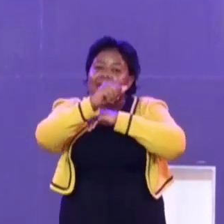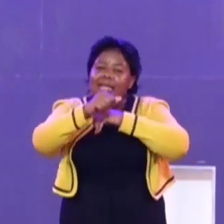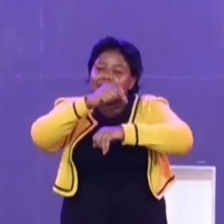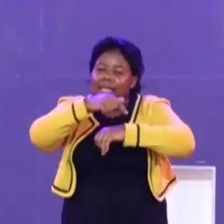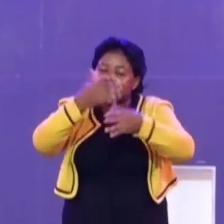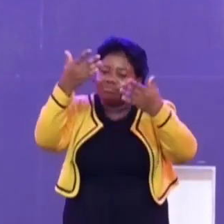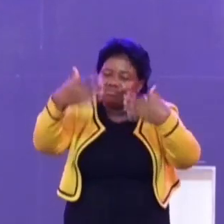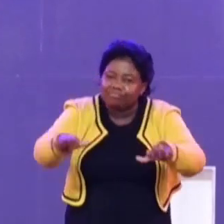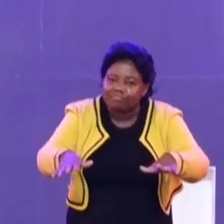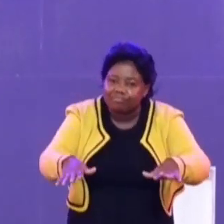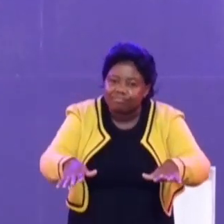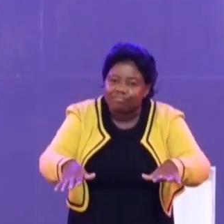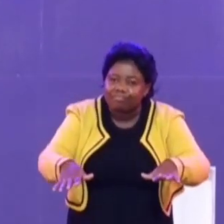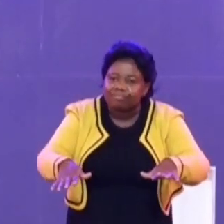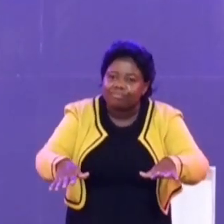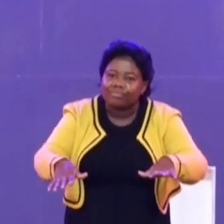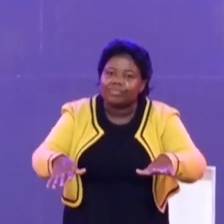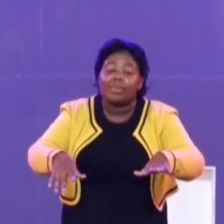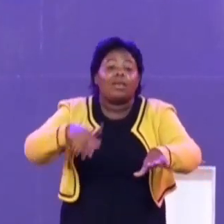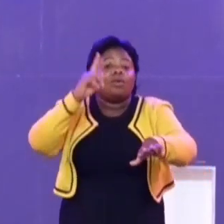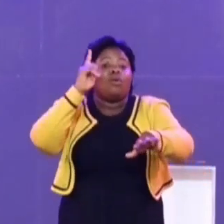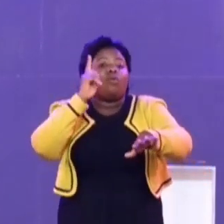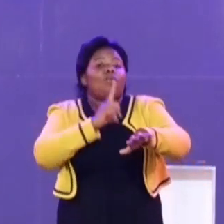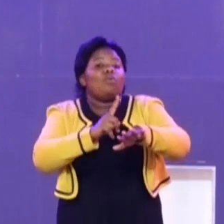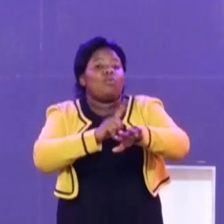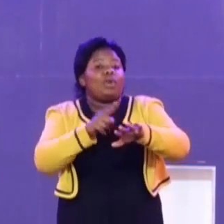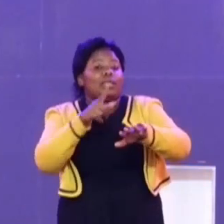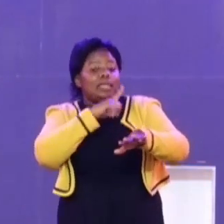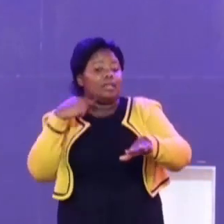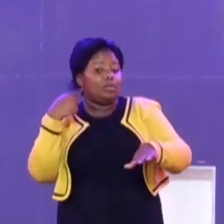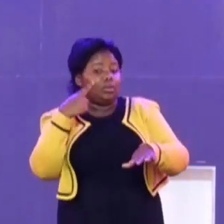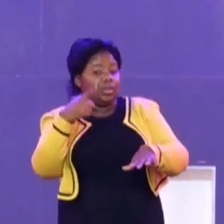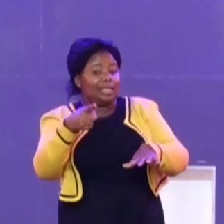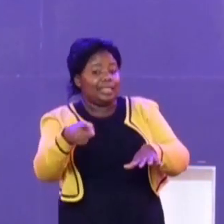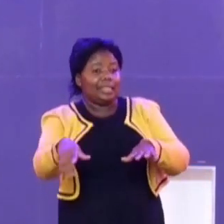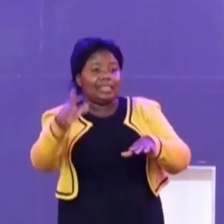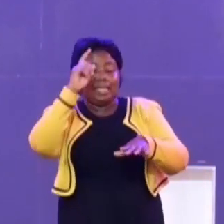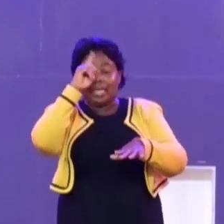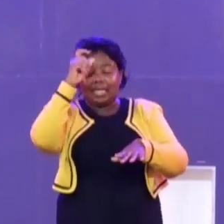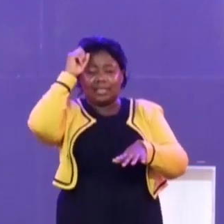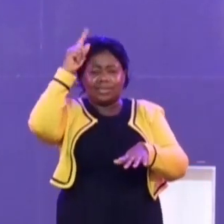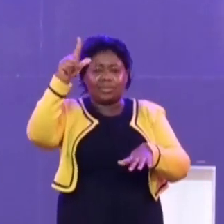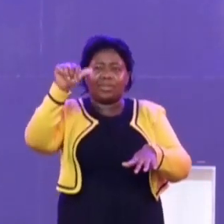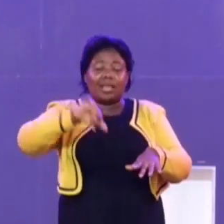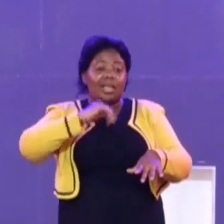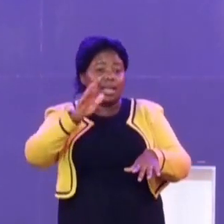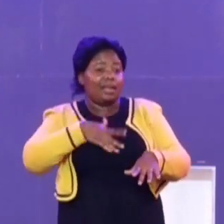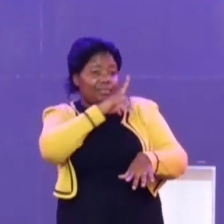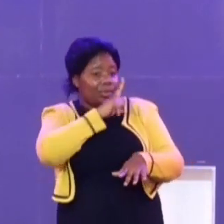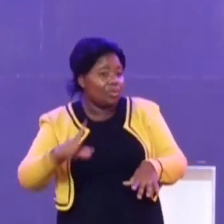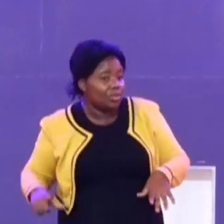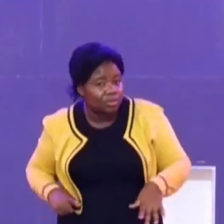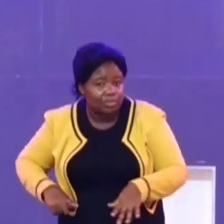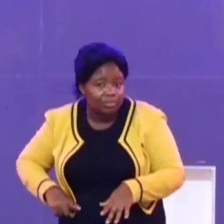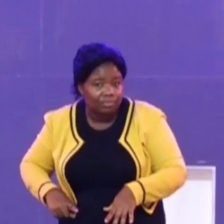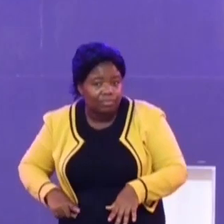class got over. Nga mukama amaze okulaba nti ow'oluganda ategedde nga yenze. After the Lord had seen that this brethren had known that I was for the Lord. Ekigambo